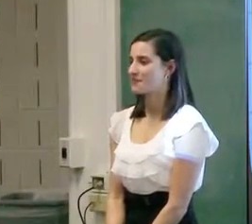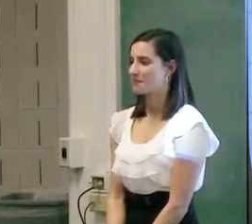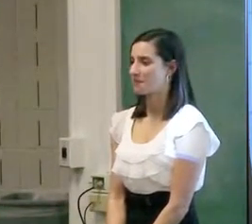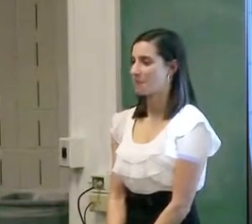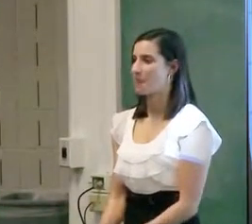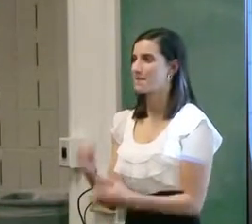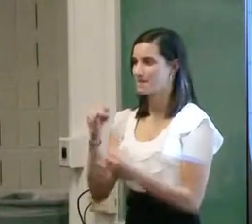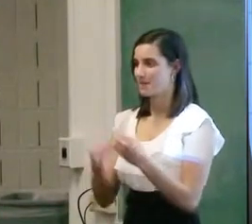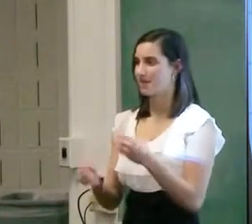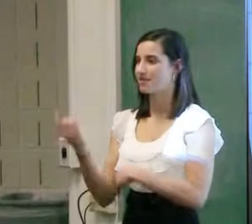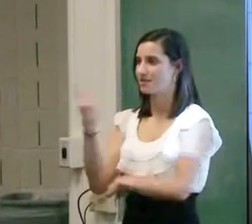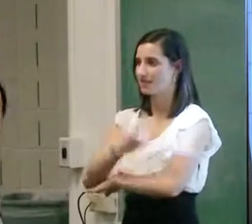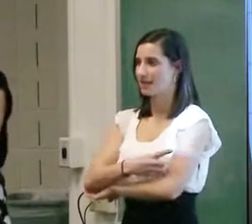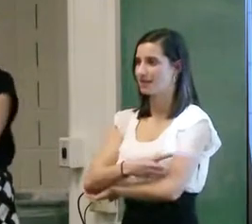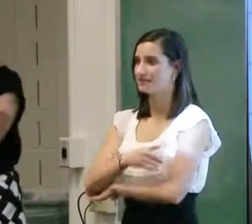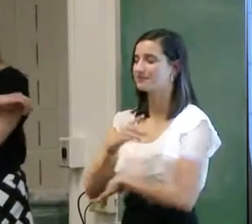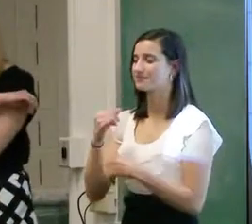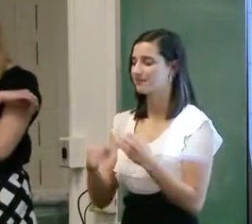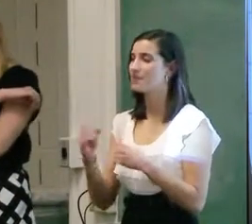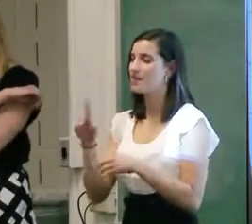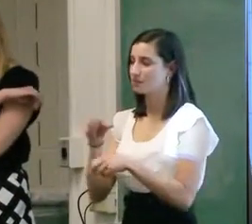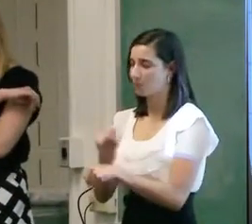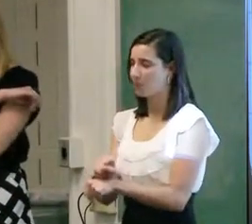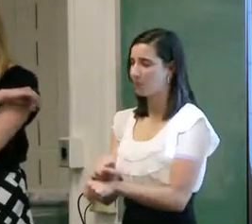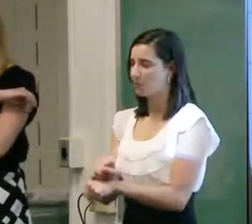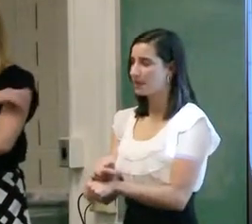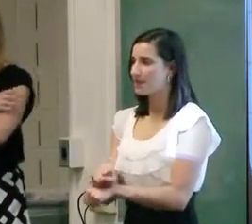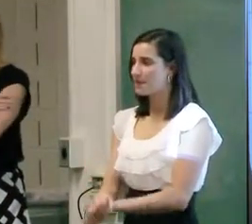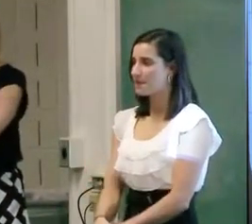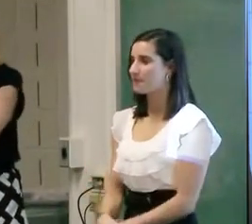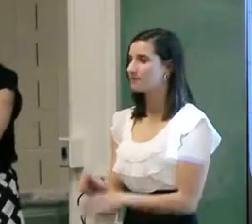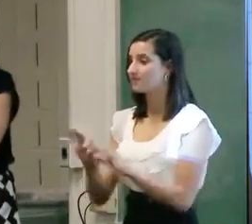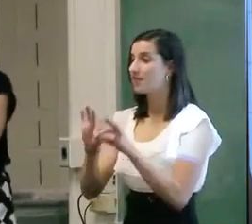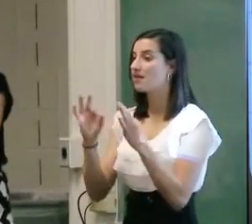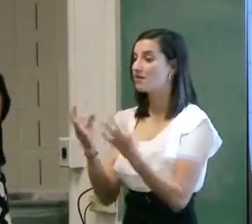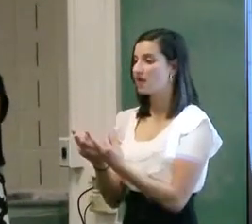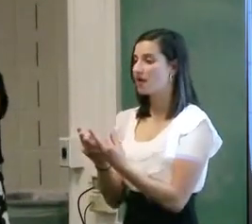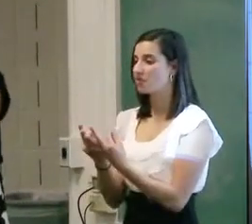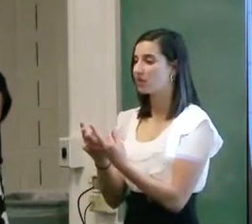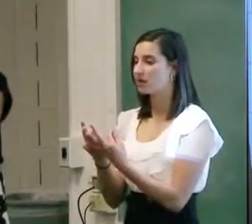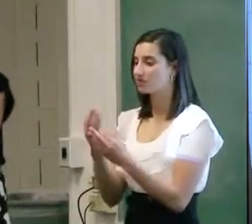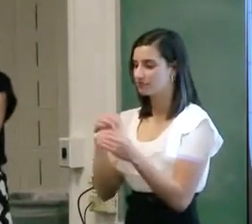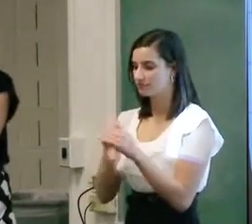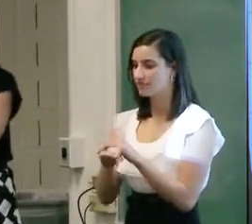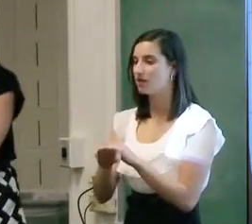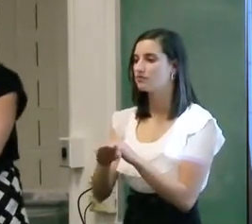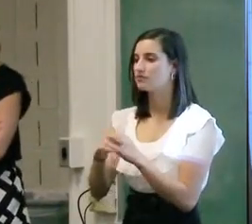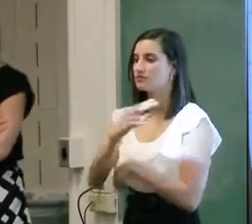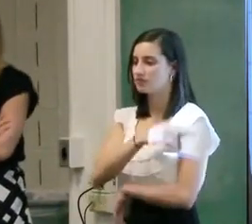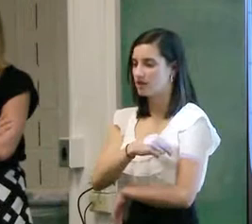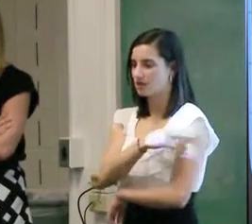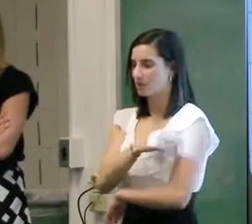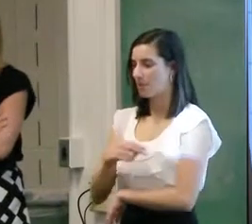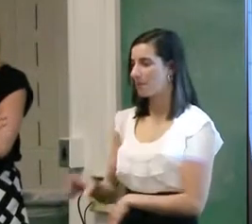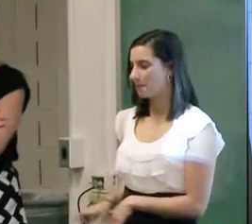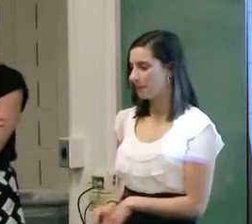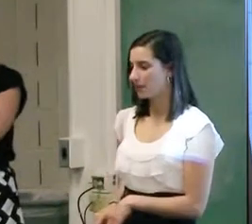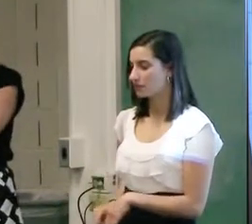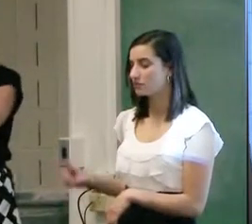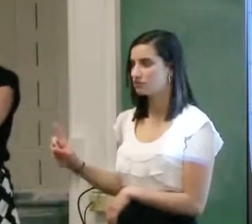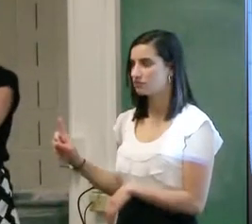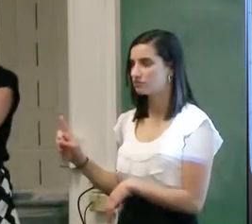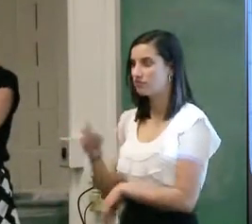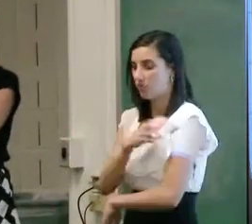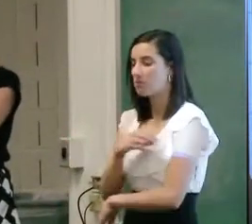Like on my last day, my last appointment, a family had come into the trauma. We got a pager from